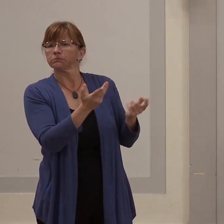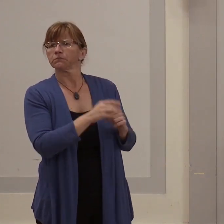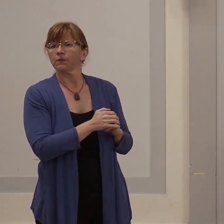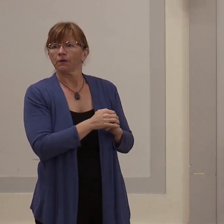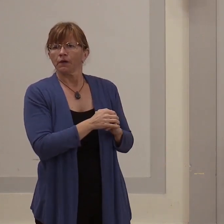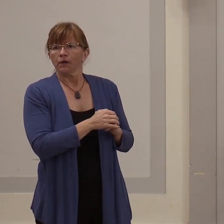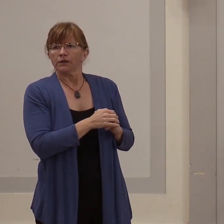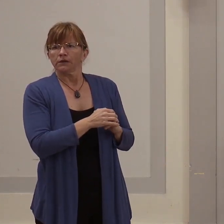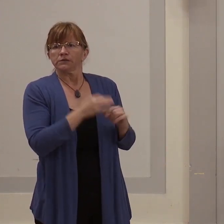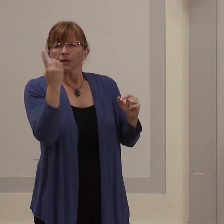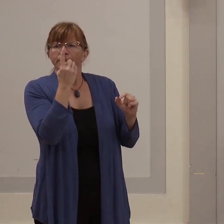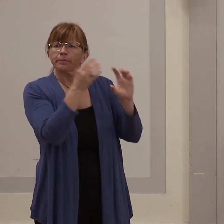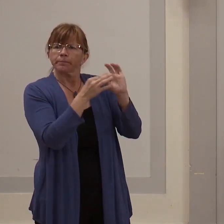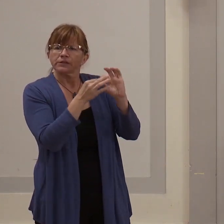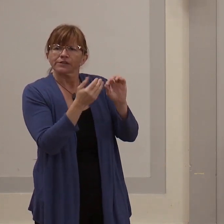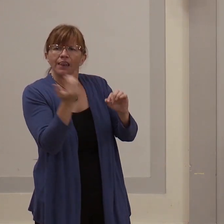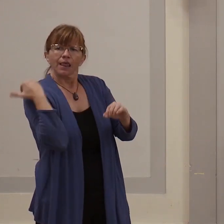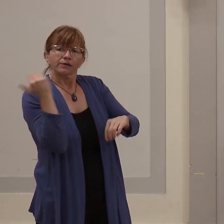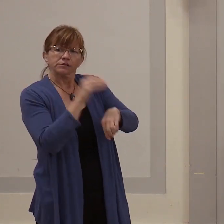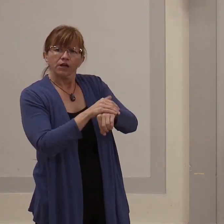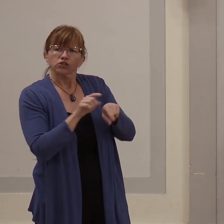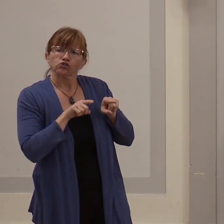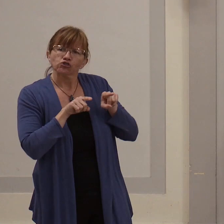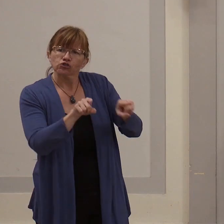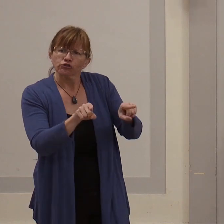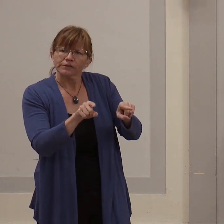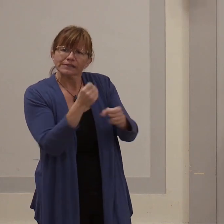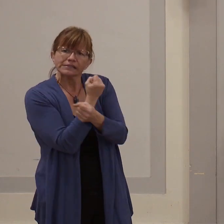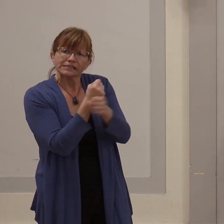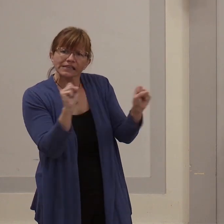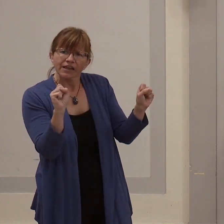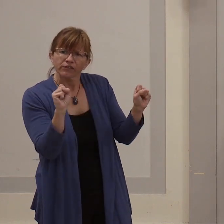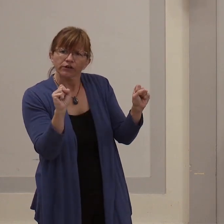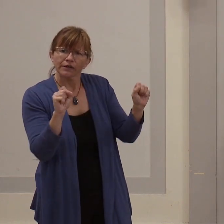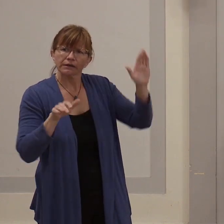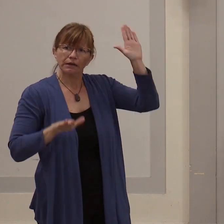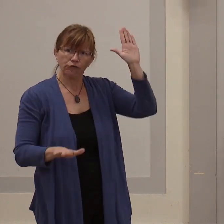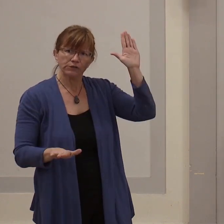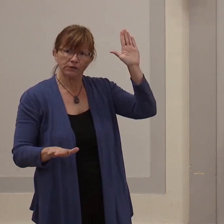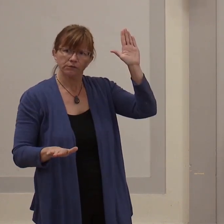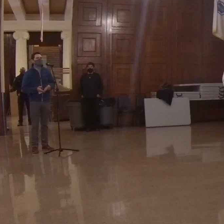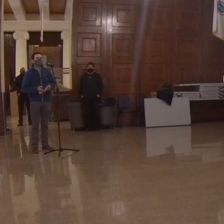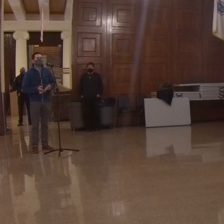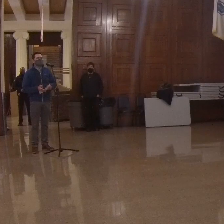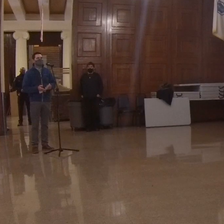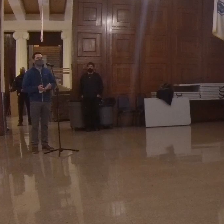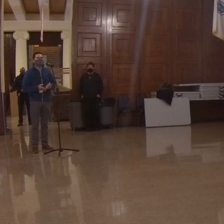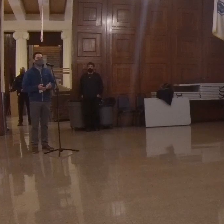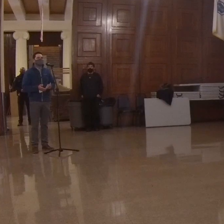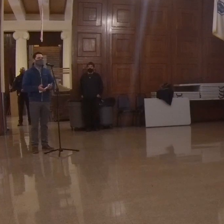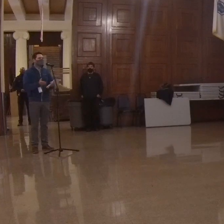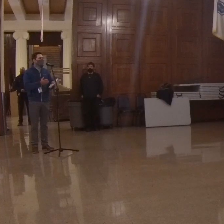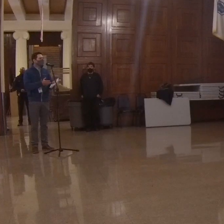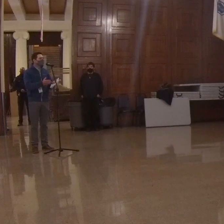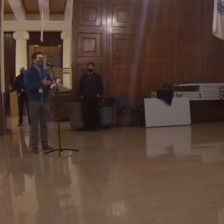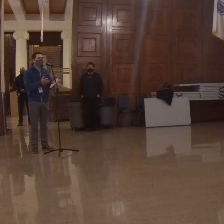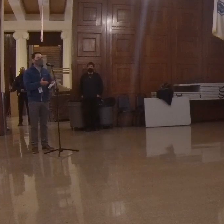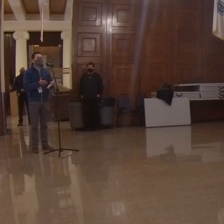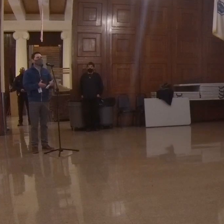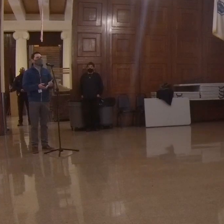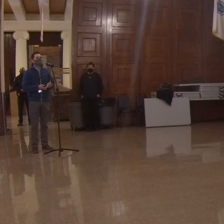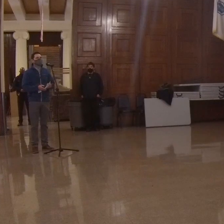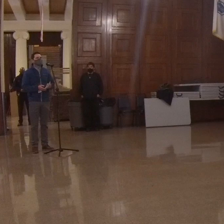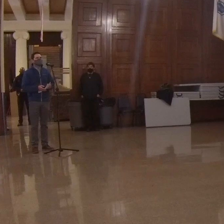during the public safety hearing with the City Council regarding the state's attorney's office's new policies regarding low-level